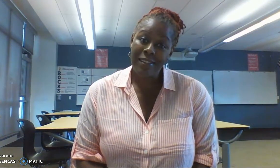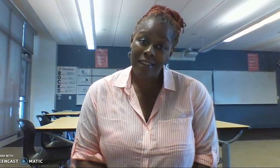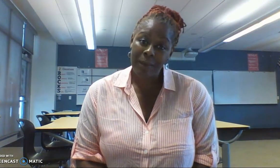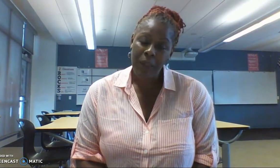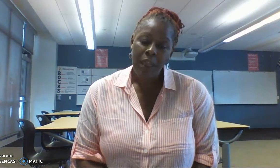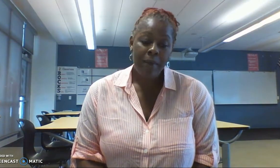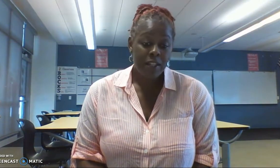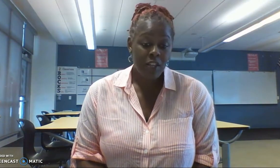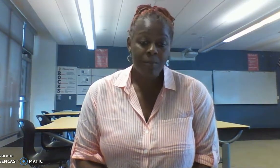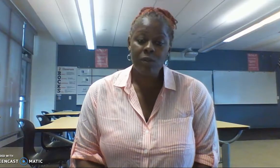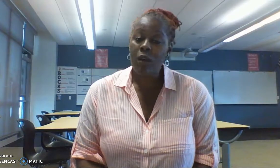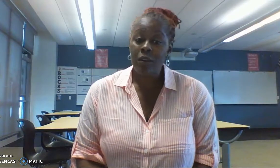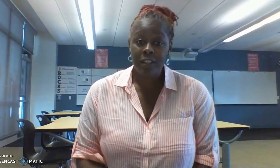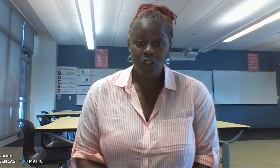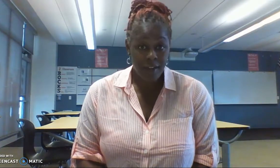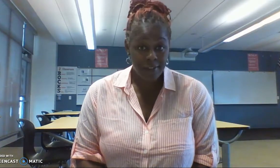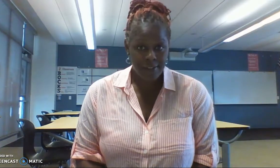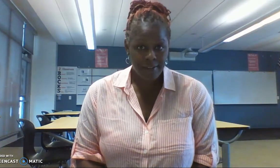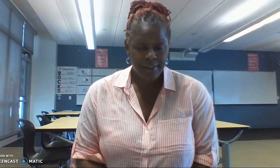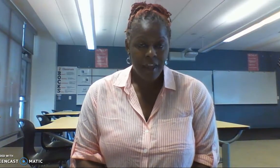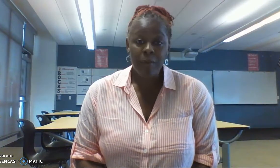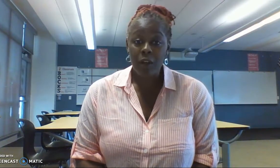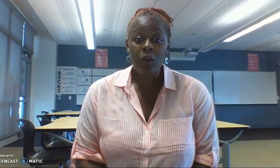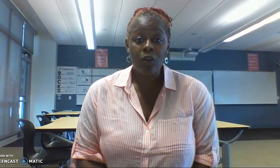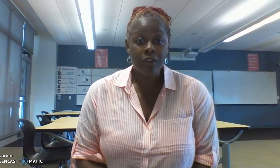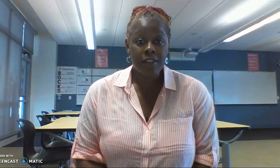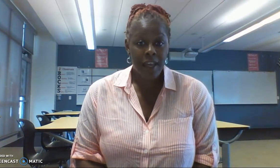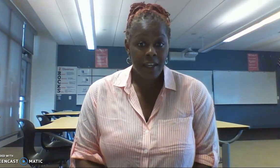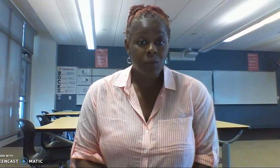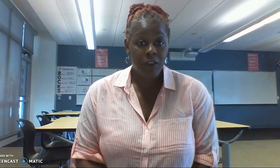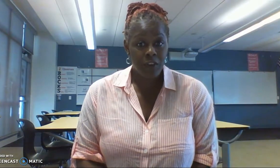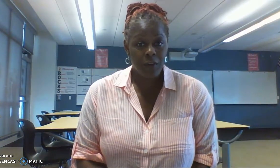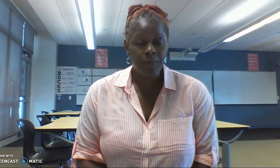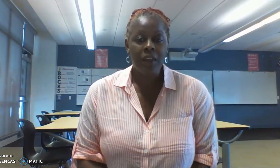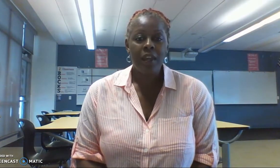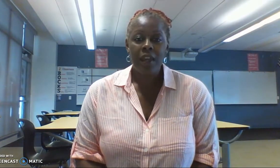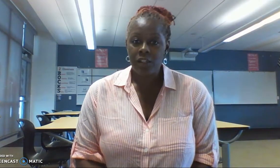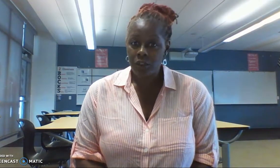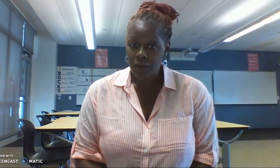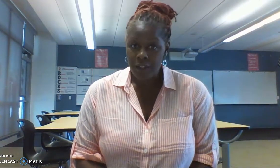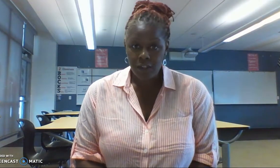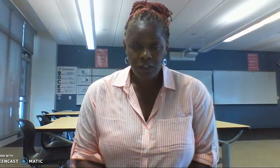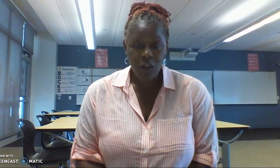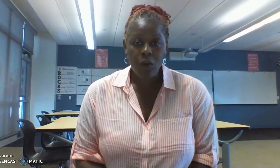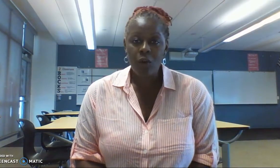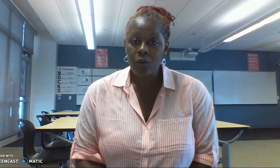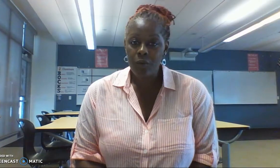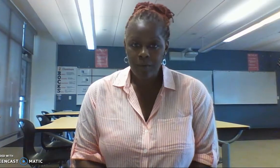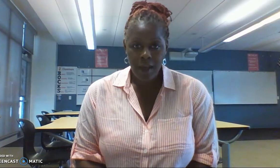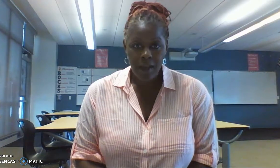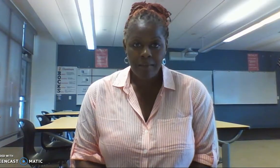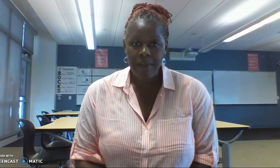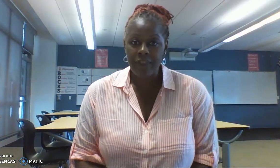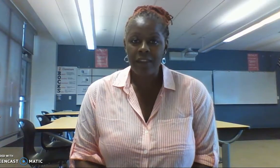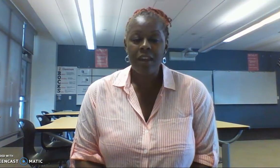Sing by James Weldon Johnson. I'm going to go over the signs with you and do it in slow method so